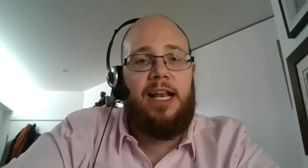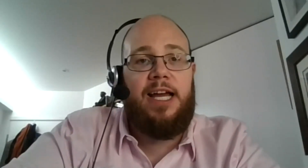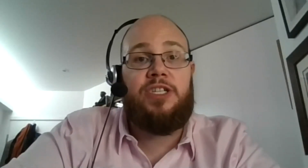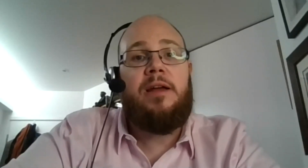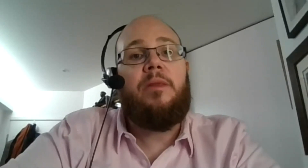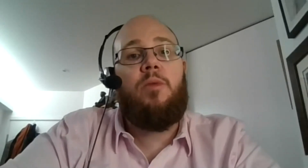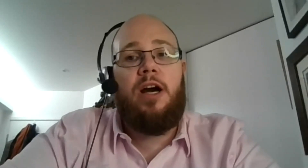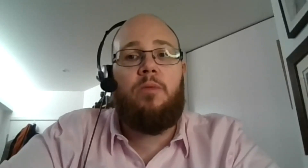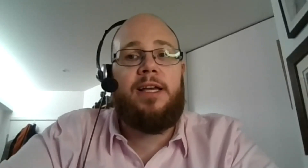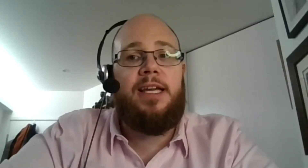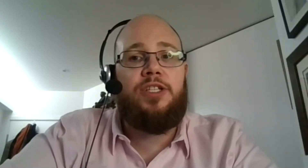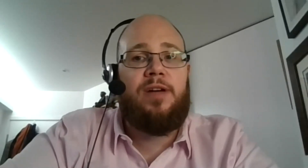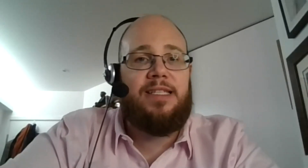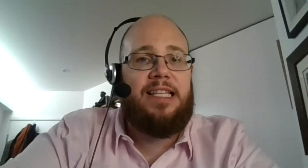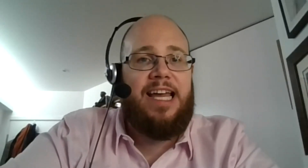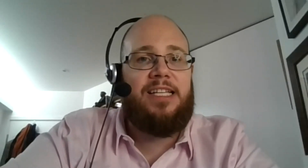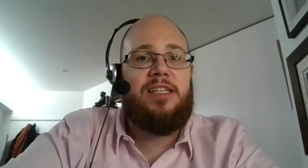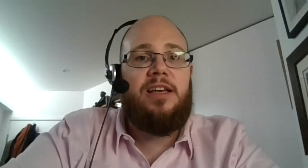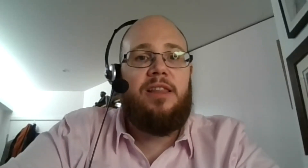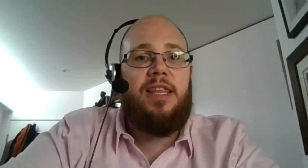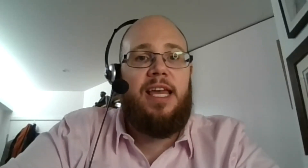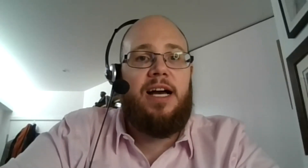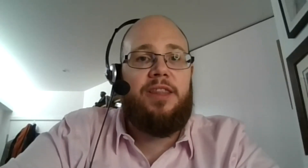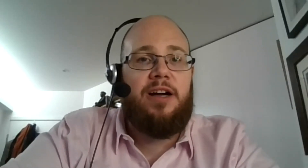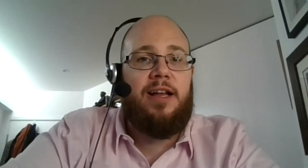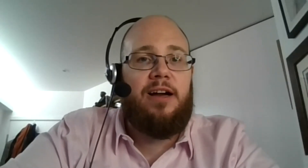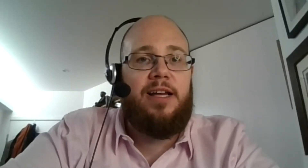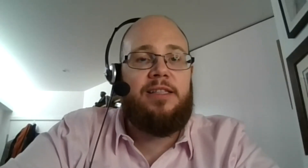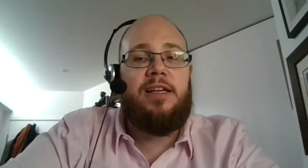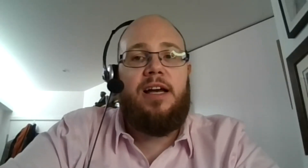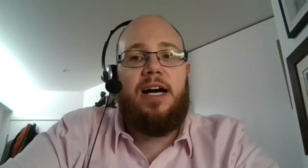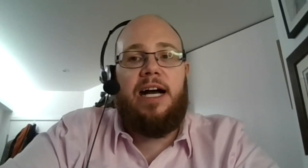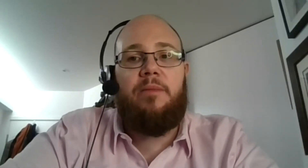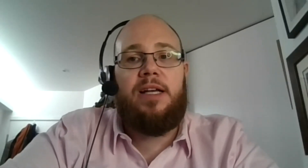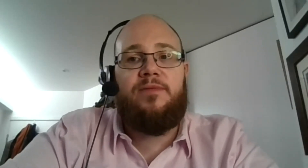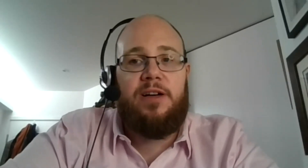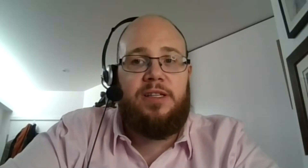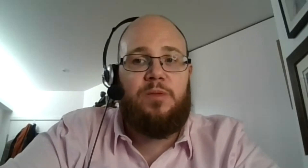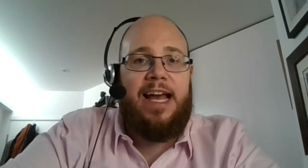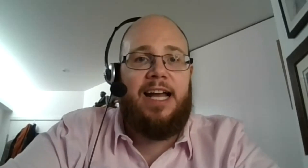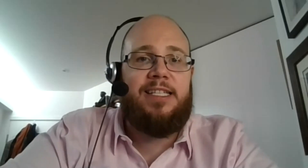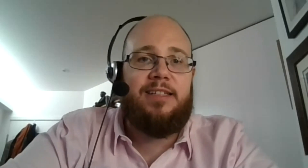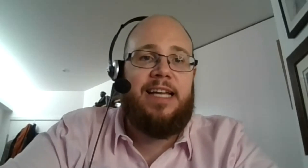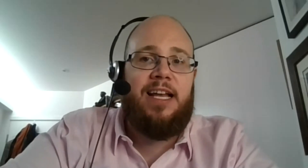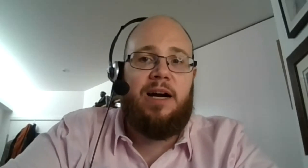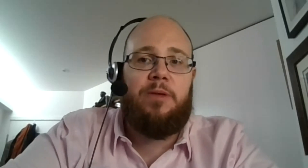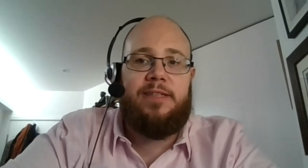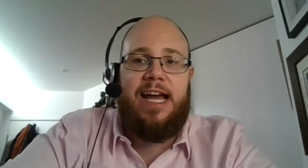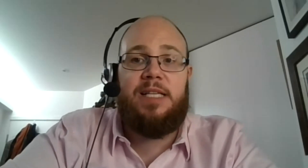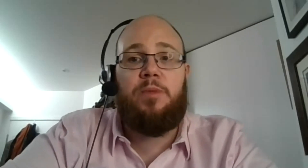English. We are working to translate the guidelines as fast as we can. It does take a couple of days, but